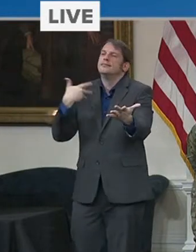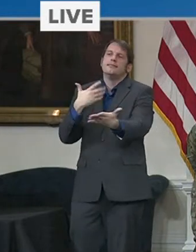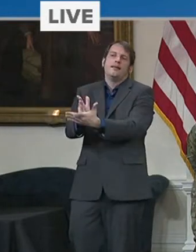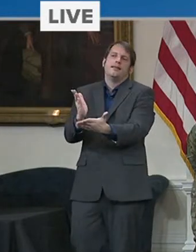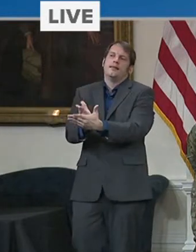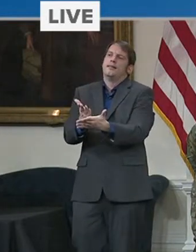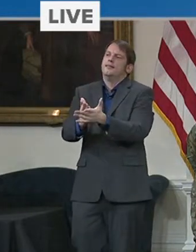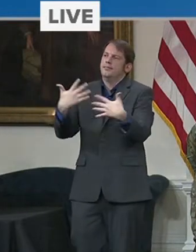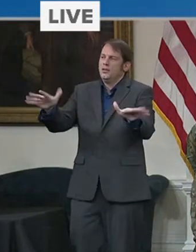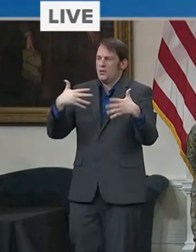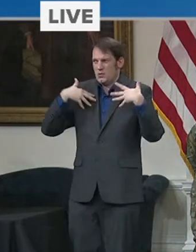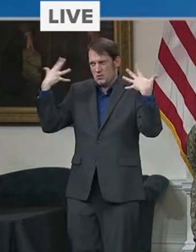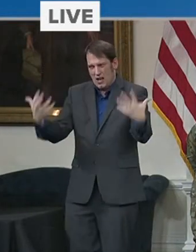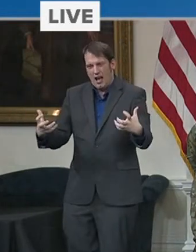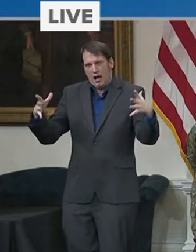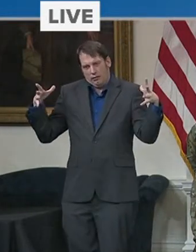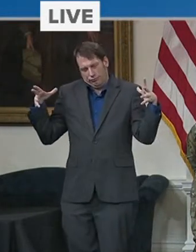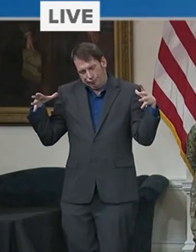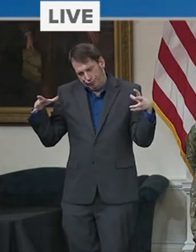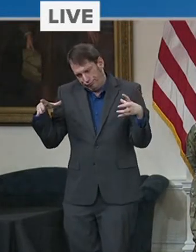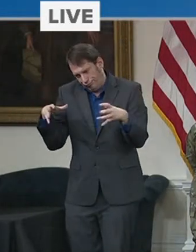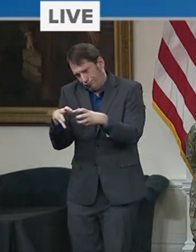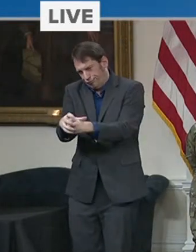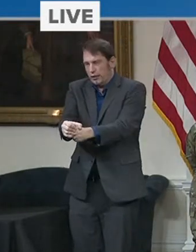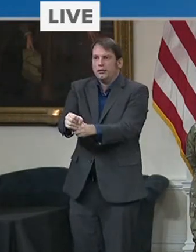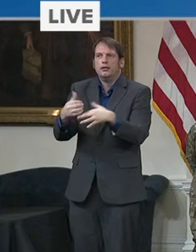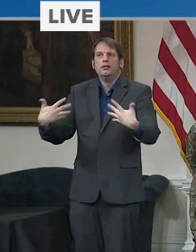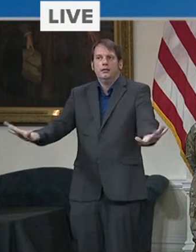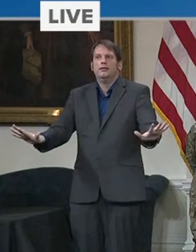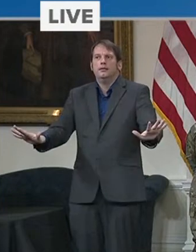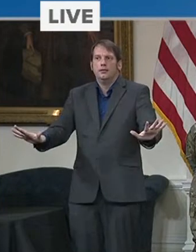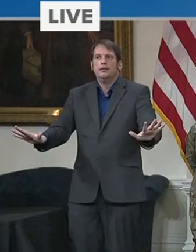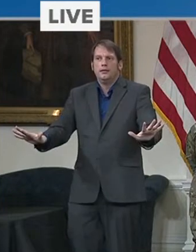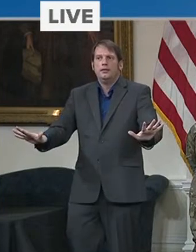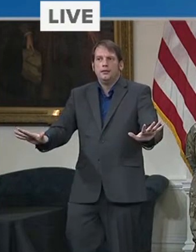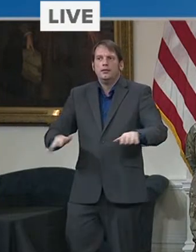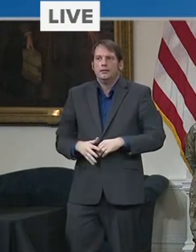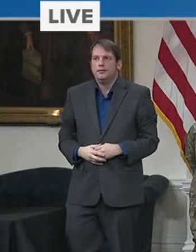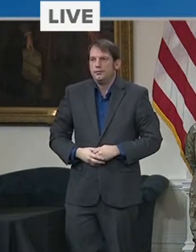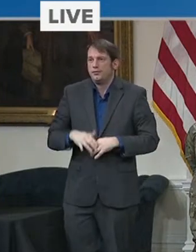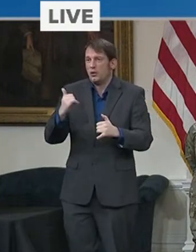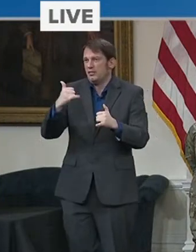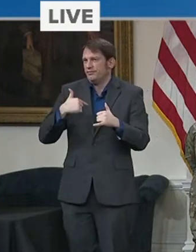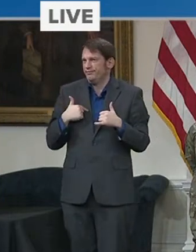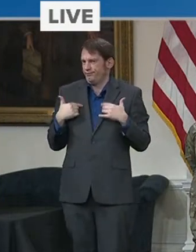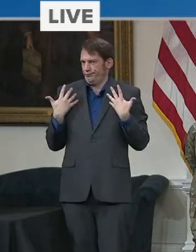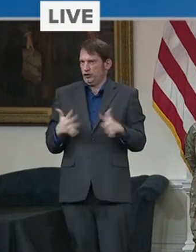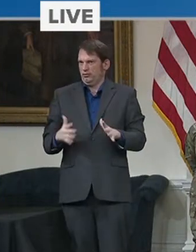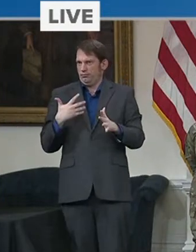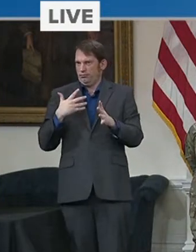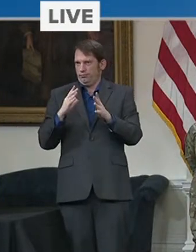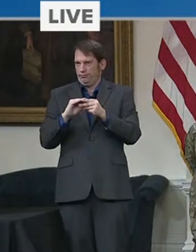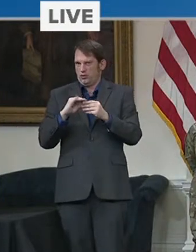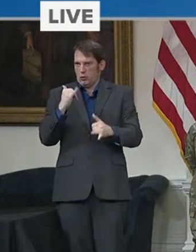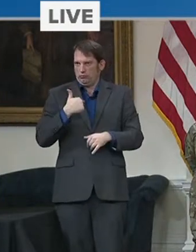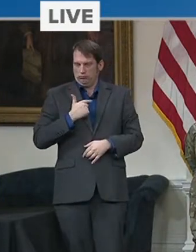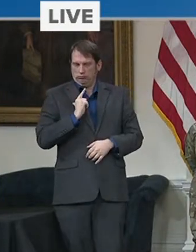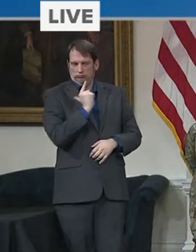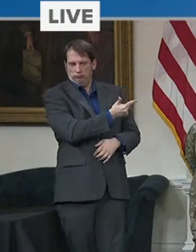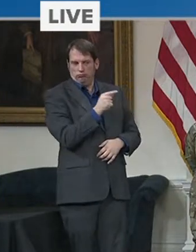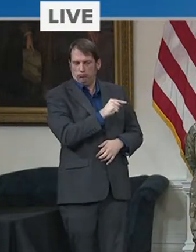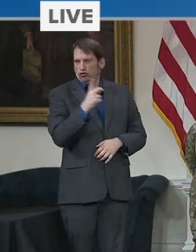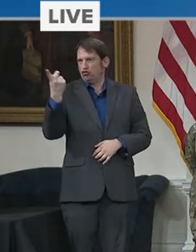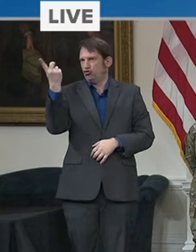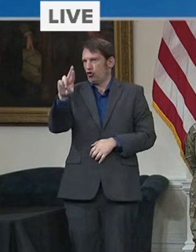to an end. So at this time, I'm going to turn it over to Dr. Marcosi to discuss guidance